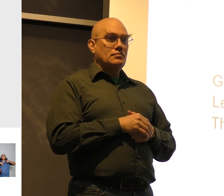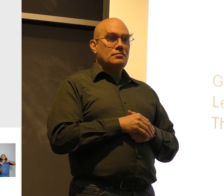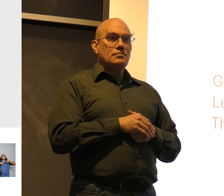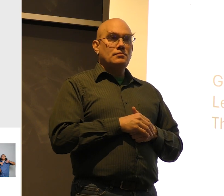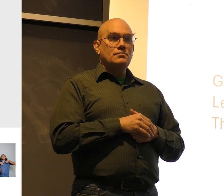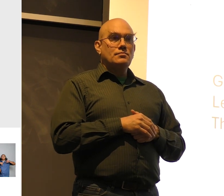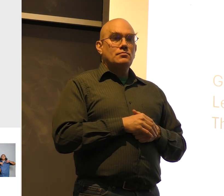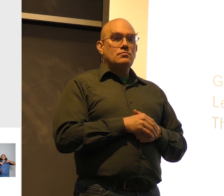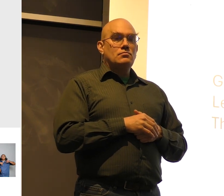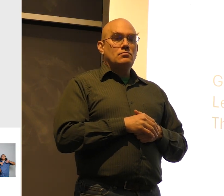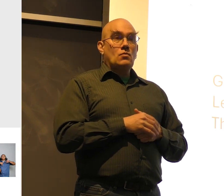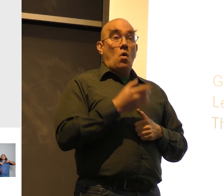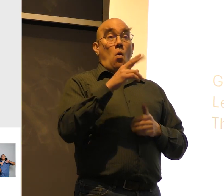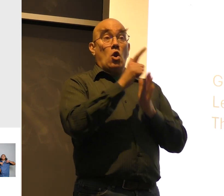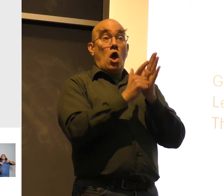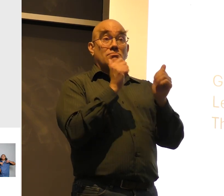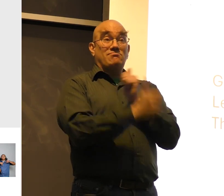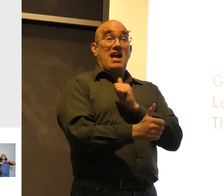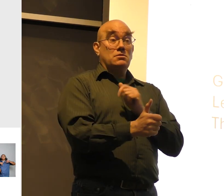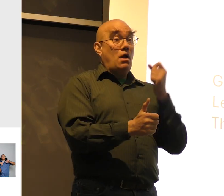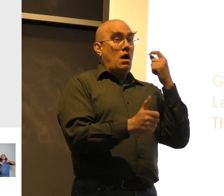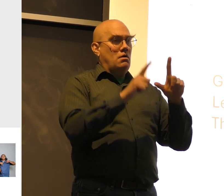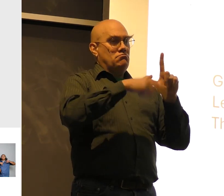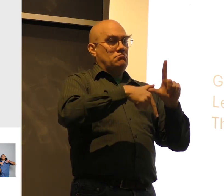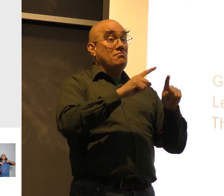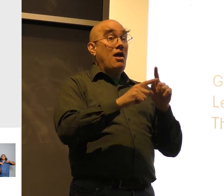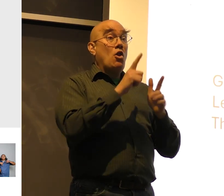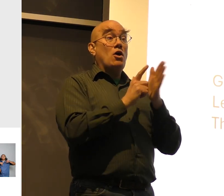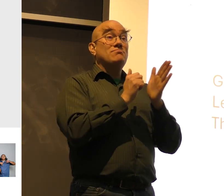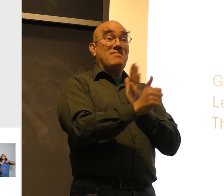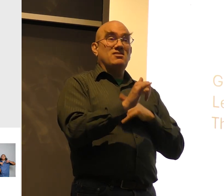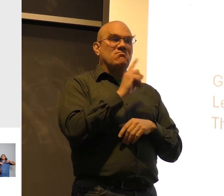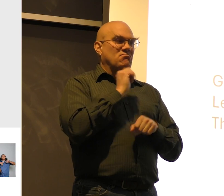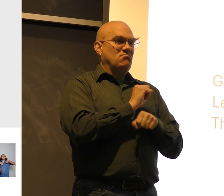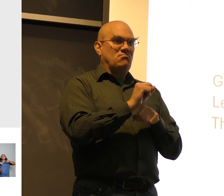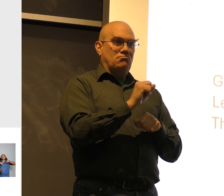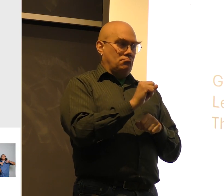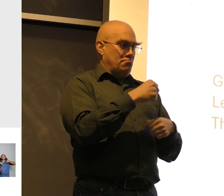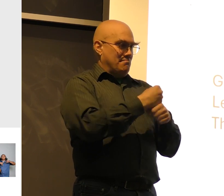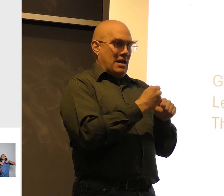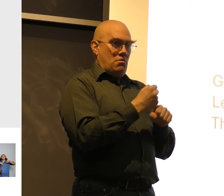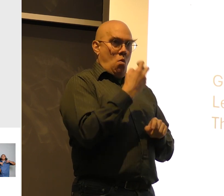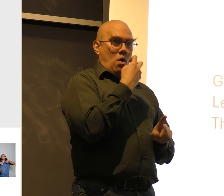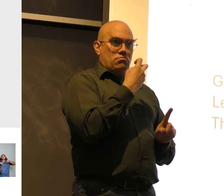listen, and being frustrated, or laws being passed that aren't around anymore, but